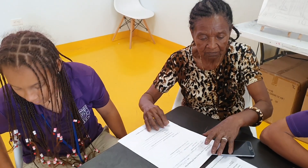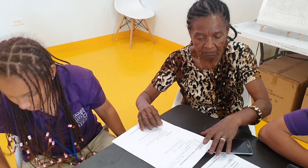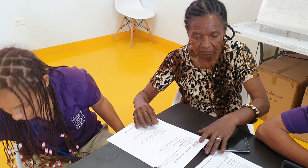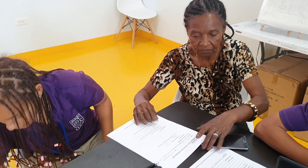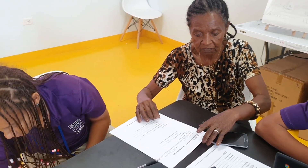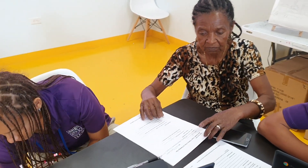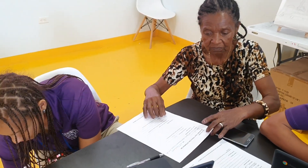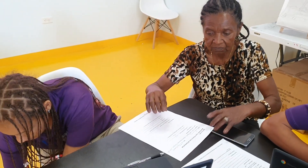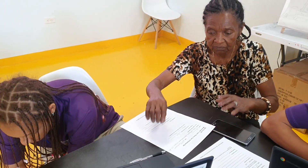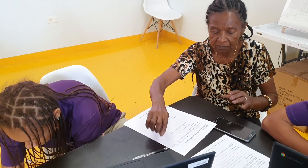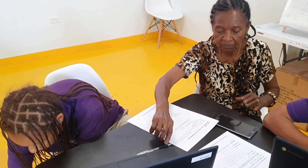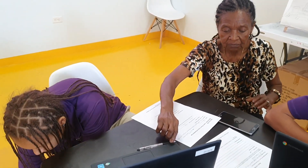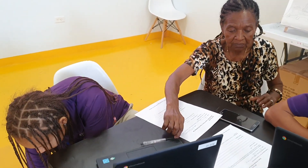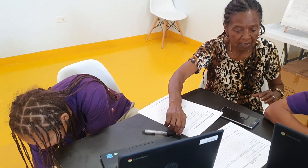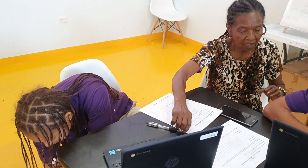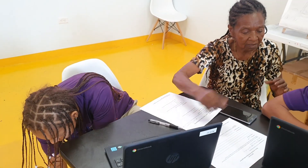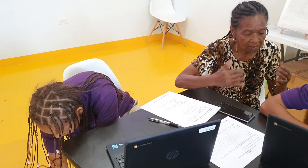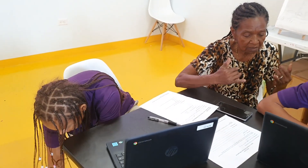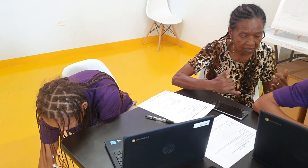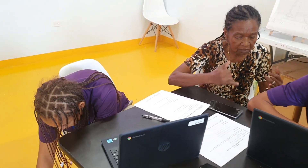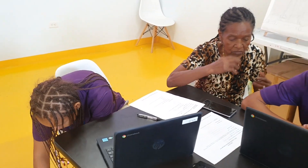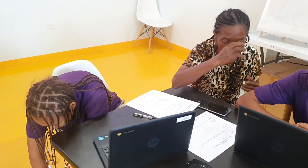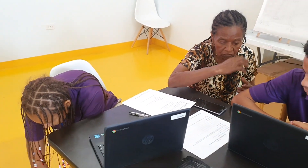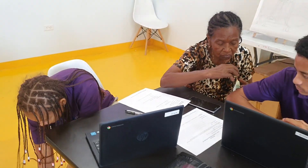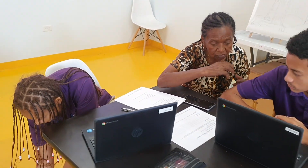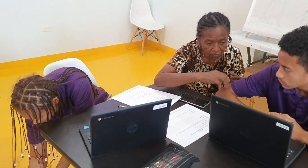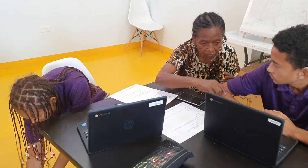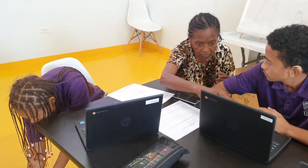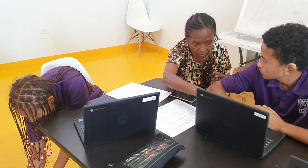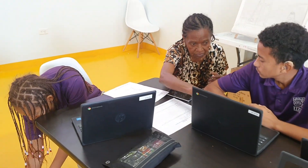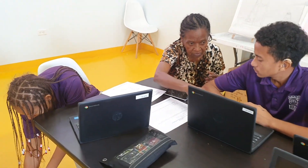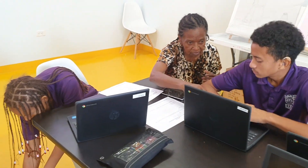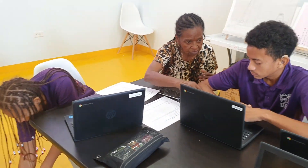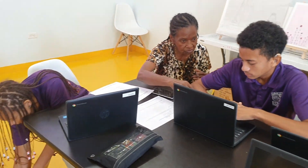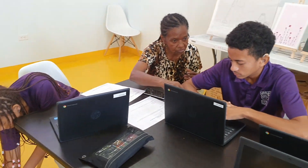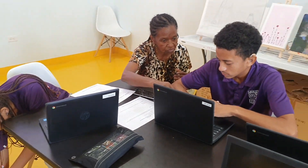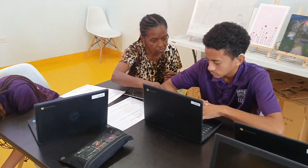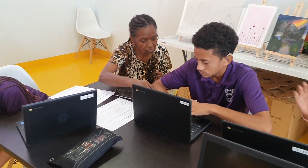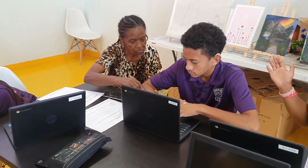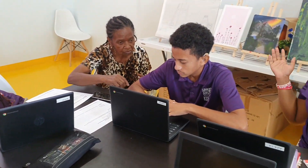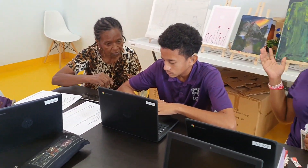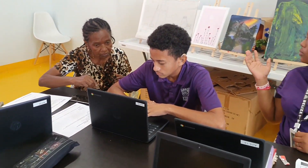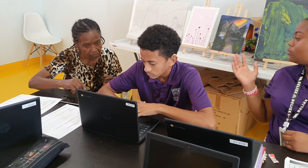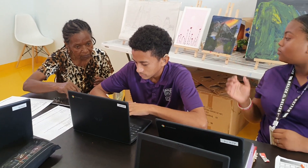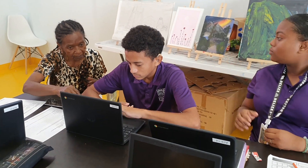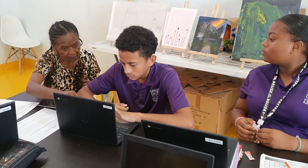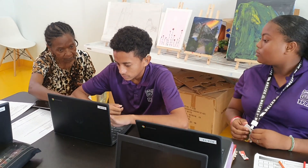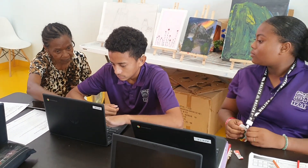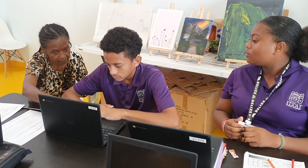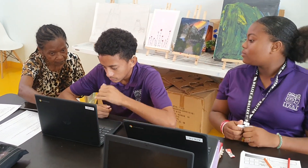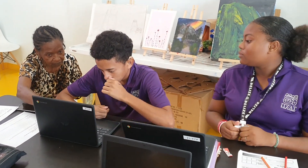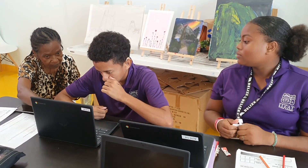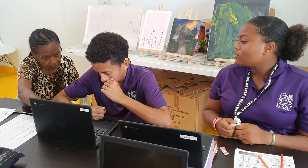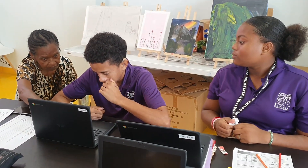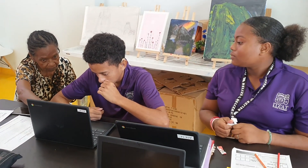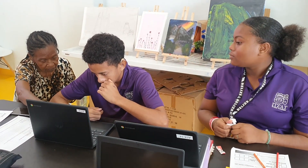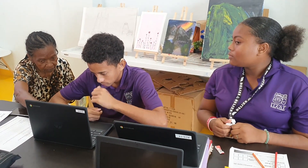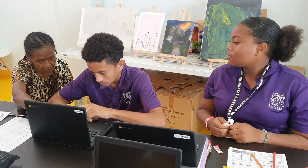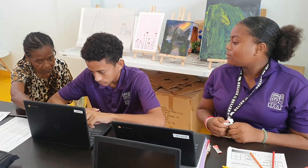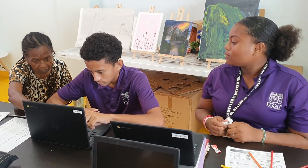communication gaps, especially in exams. I would read whatever the problem is and explain it to them so that they